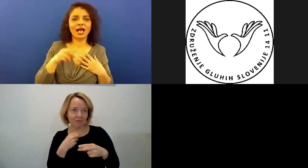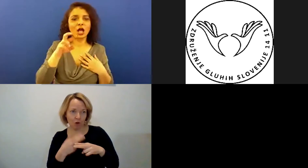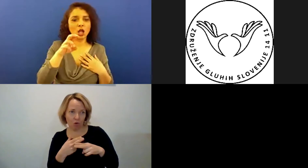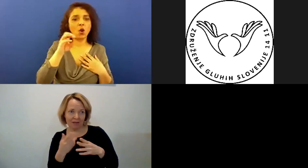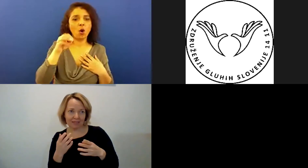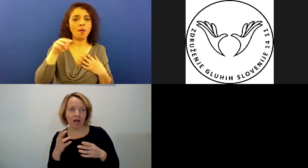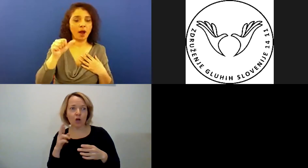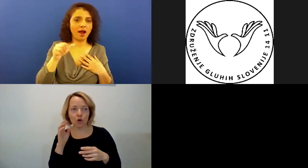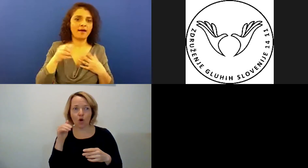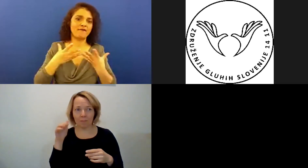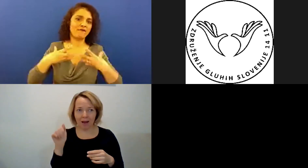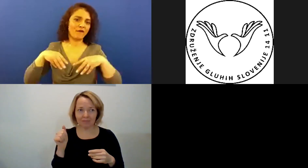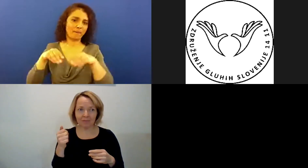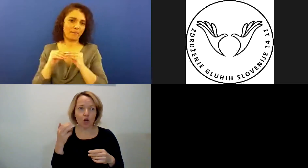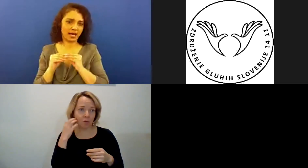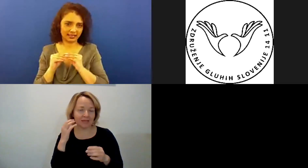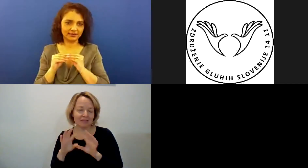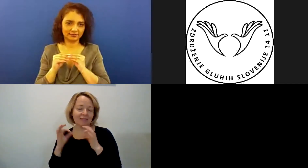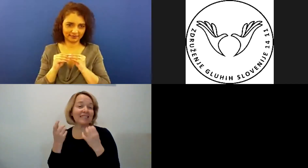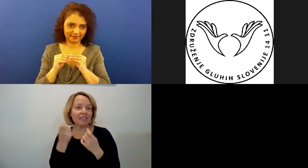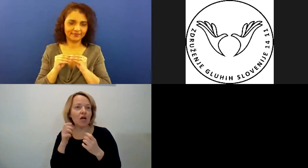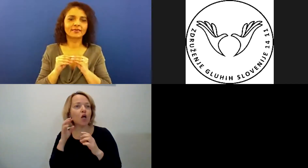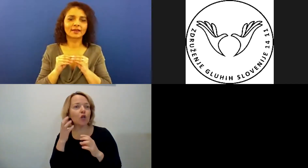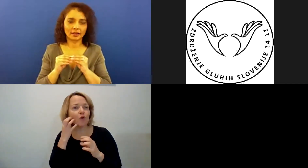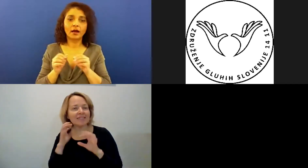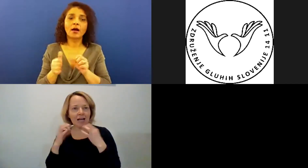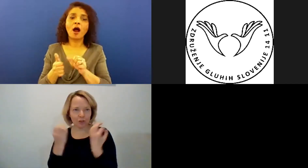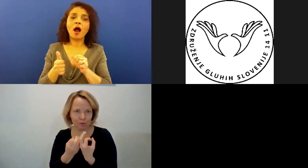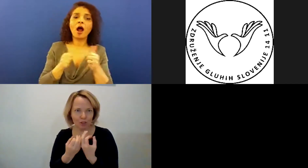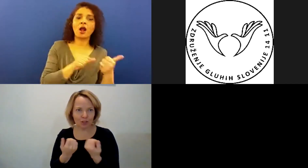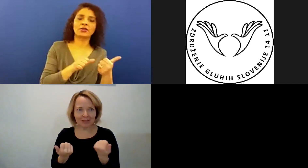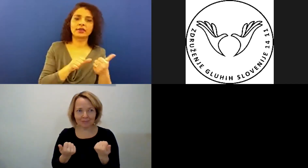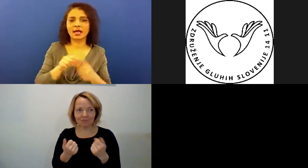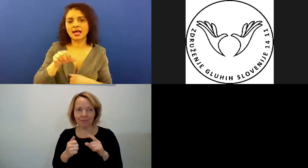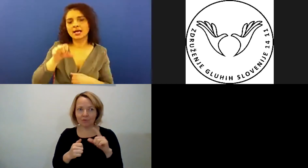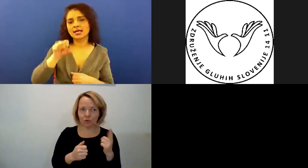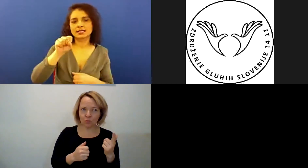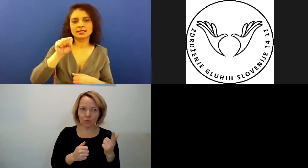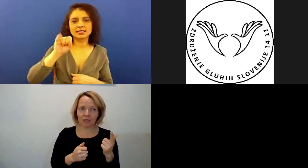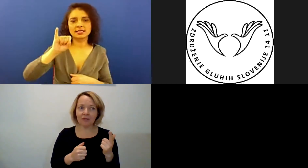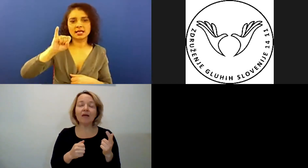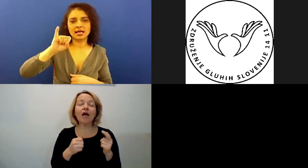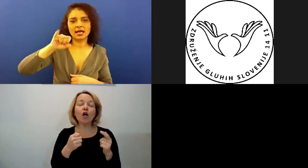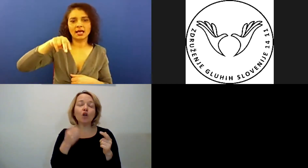But when I use the term Roma, it refers to my people, my tribe, my family.